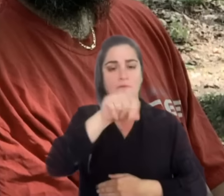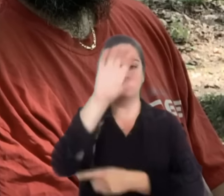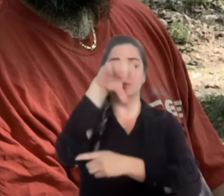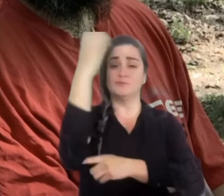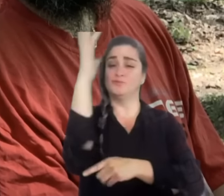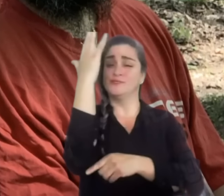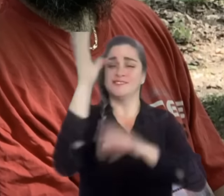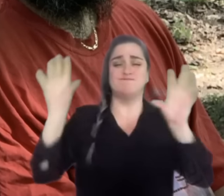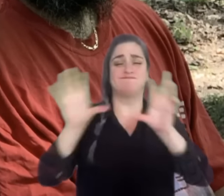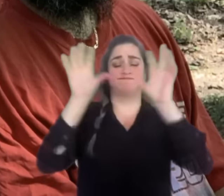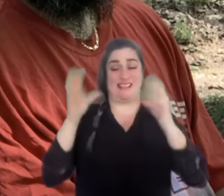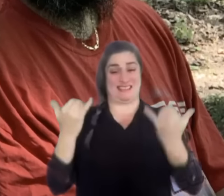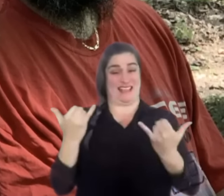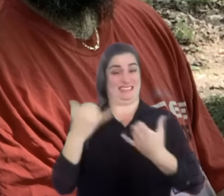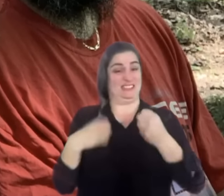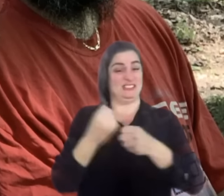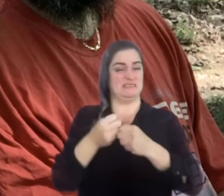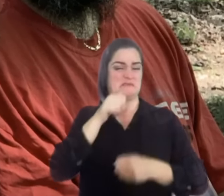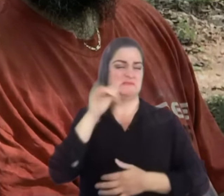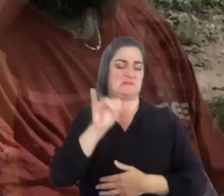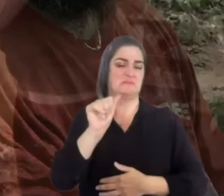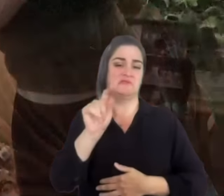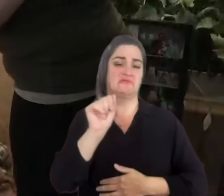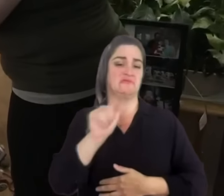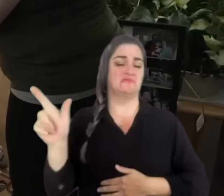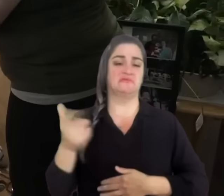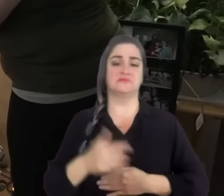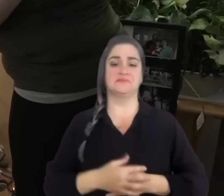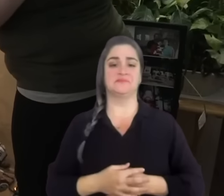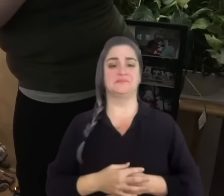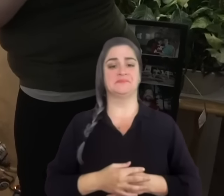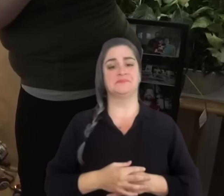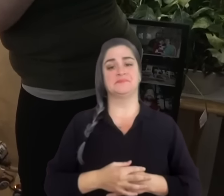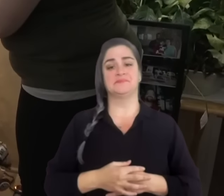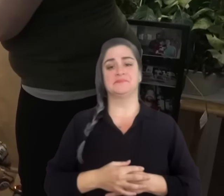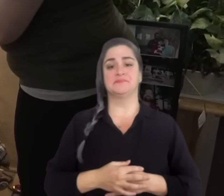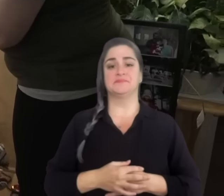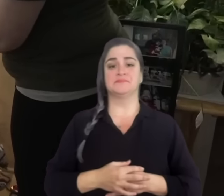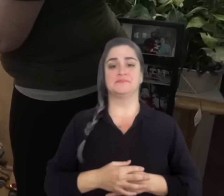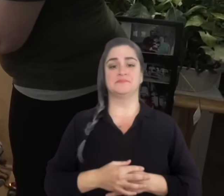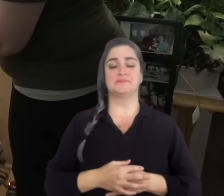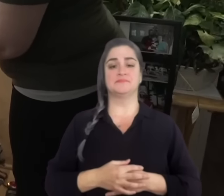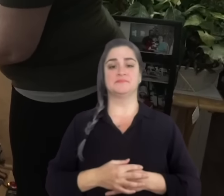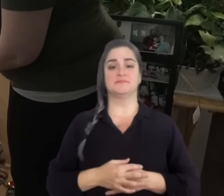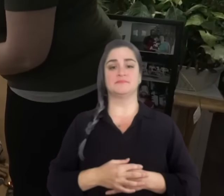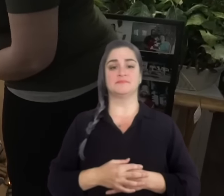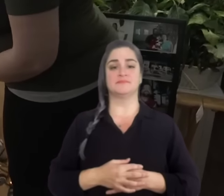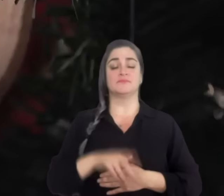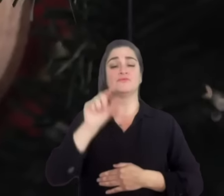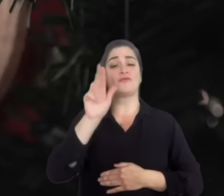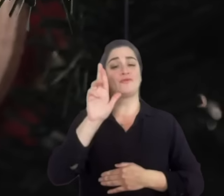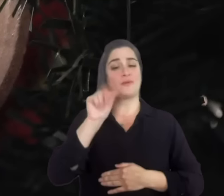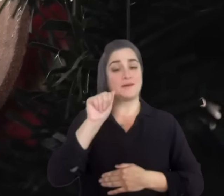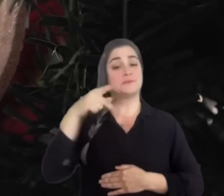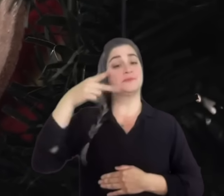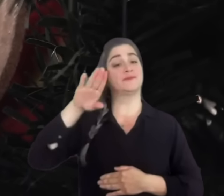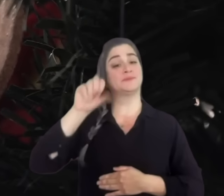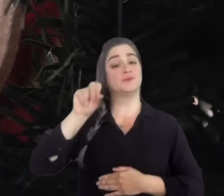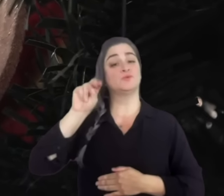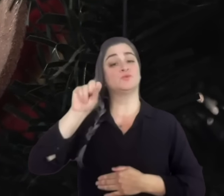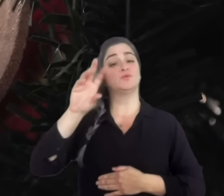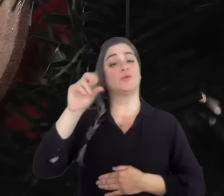loved the Christmas tree and decorating. So, this year, it's not the same at all. MEGAN For the